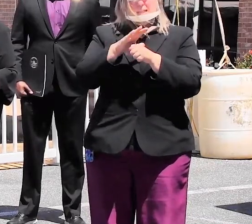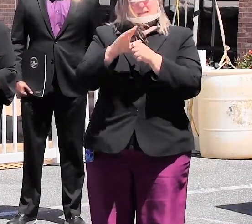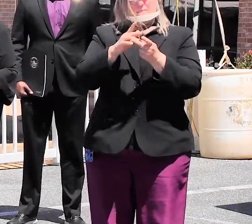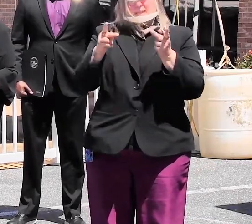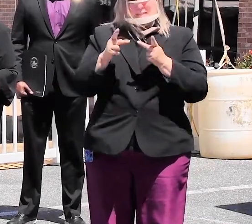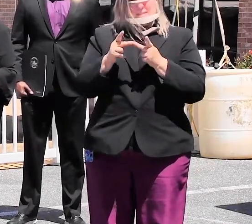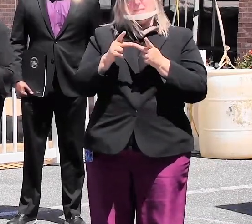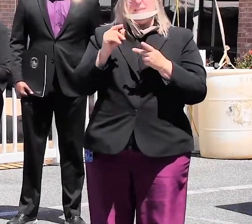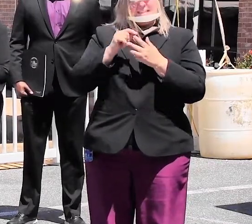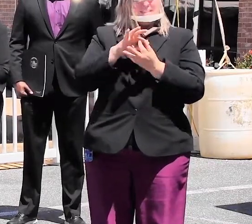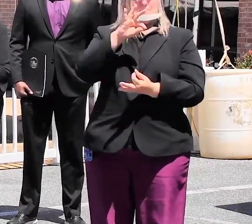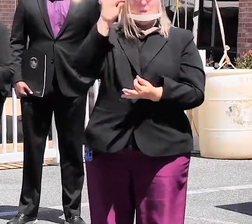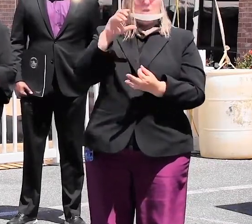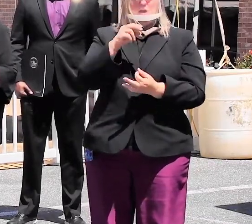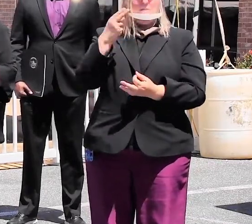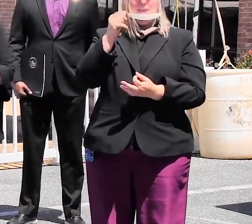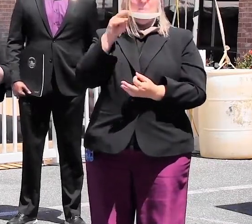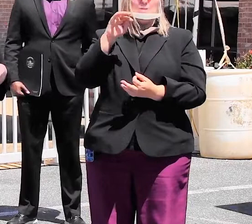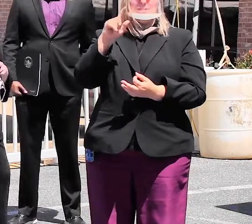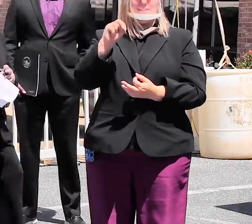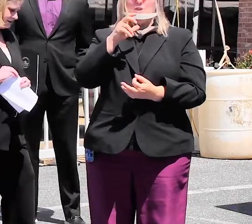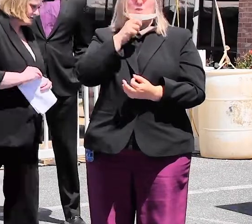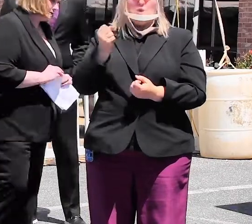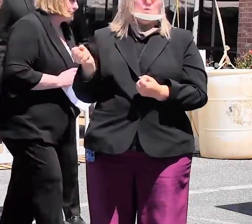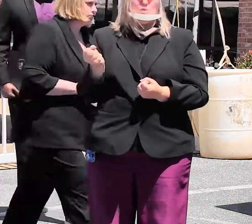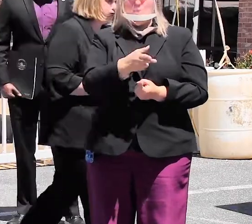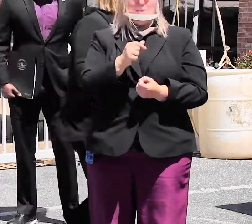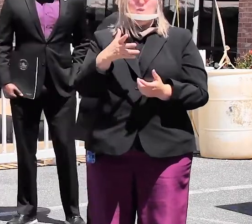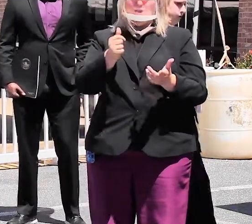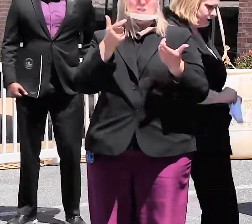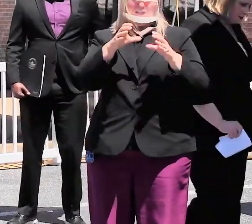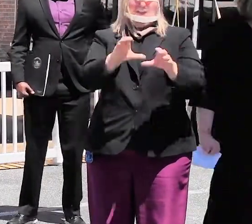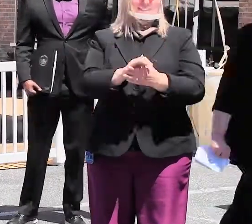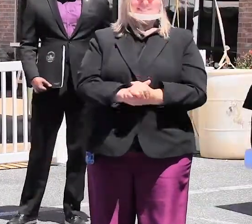of Hamilton, don't throw away your shot. Thank you.